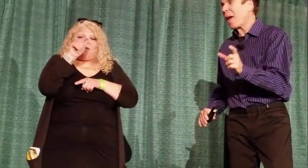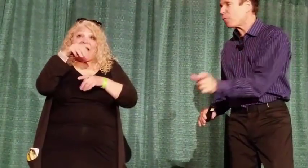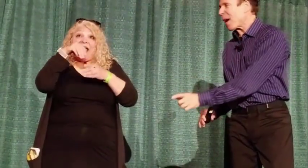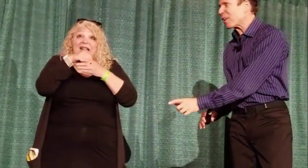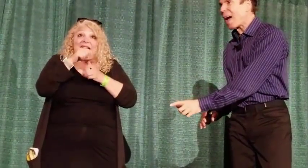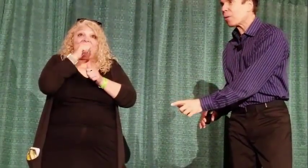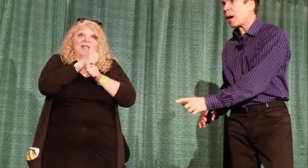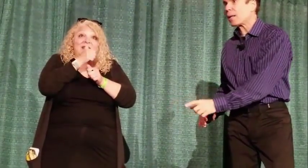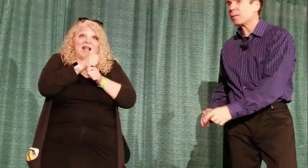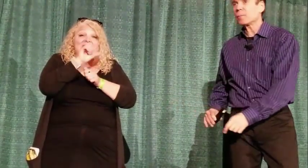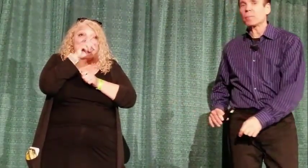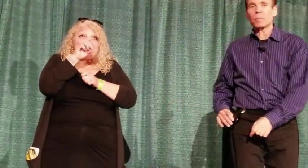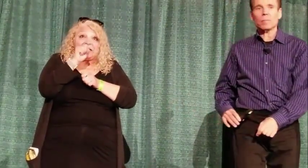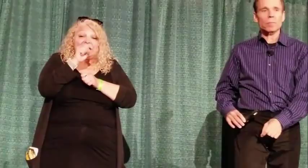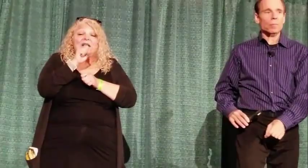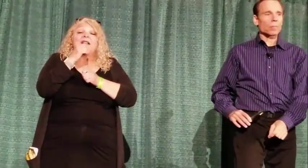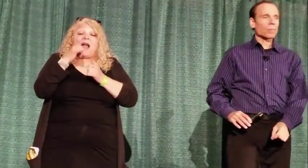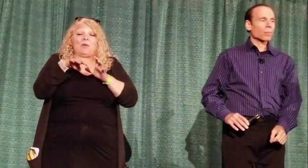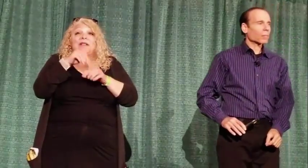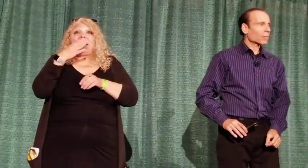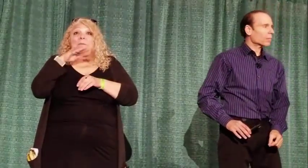takes bad fats out of the body.